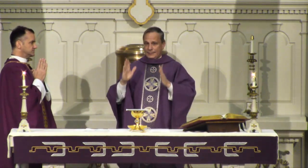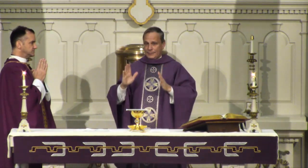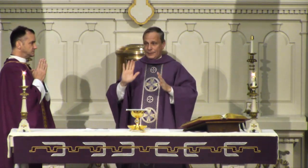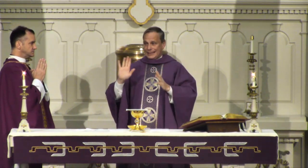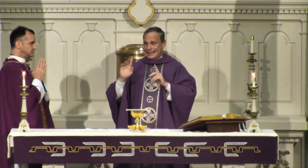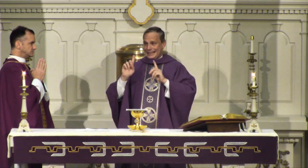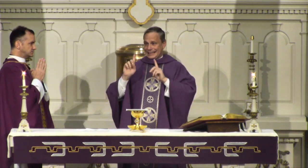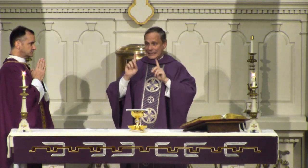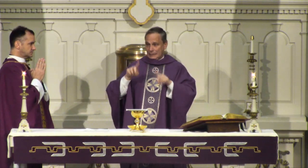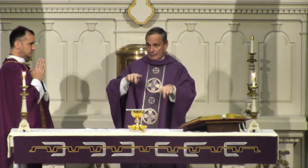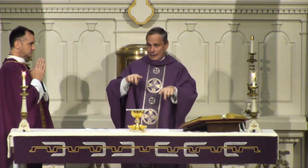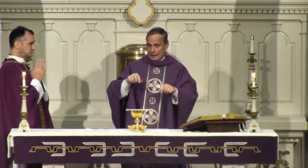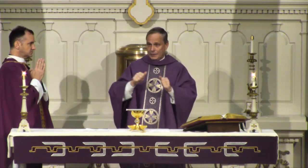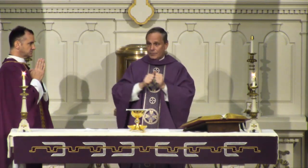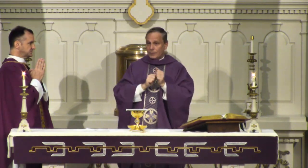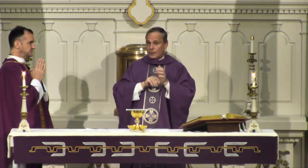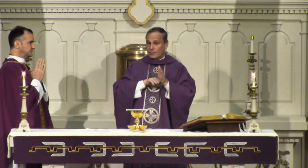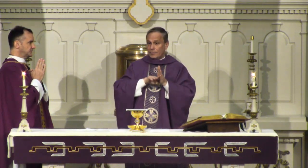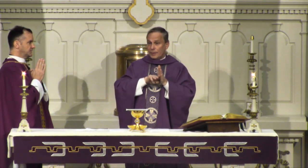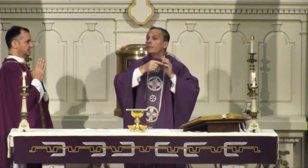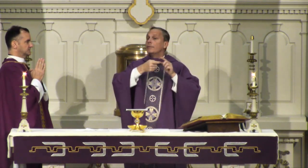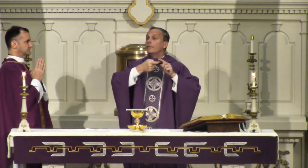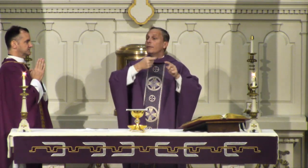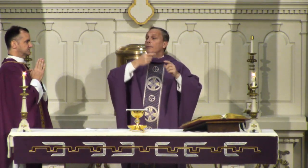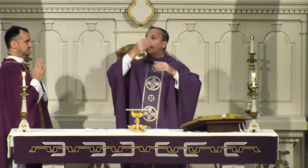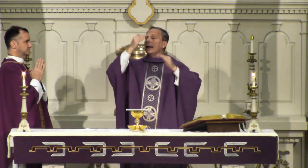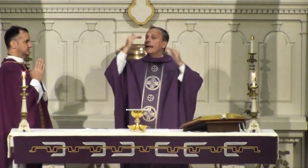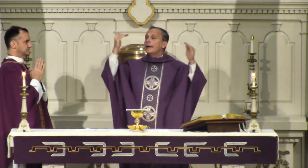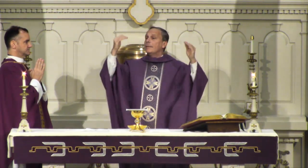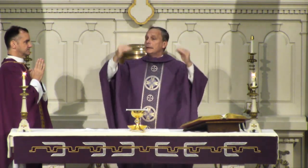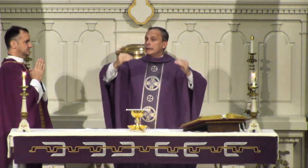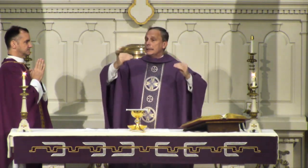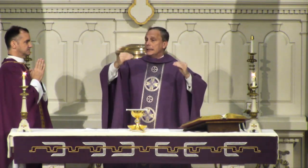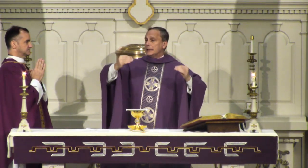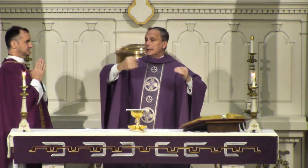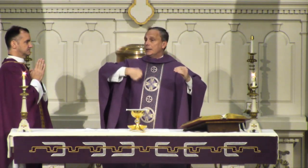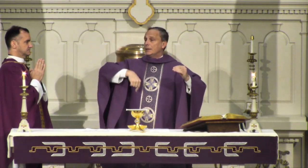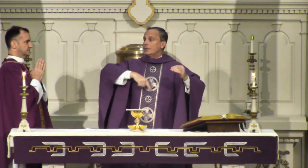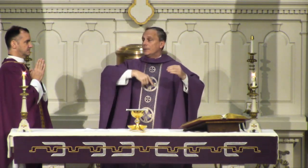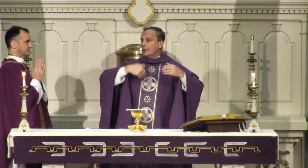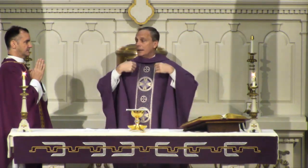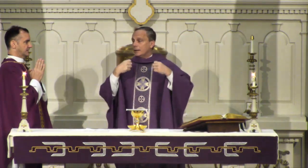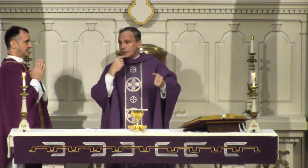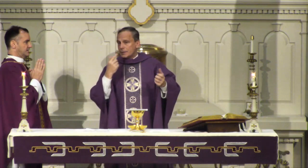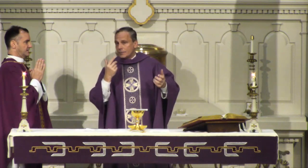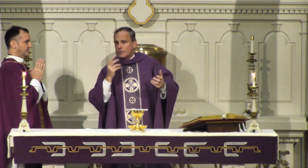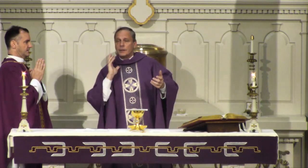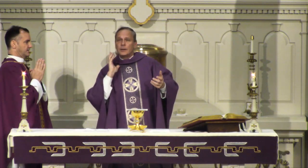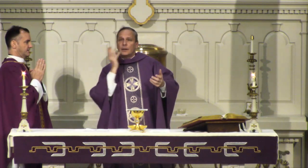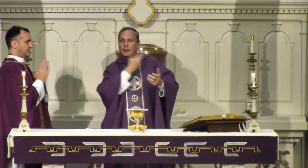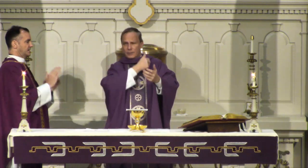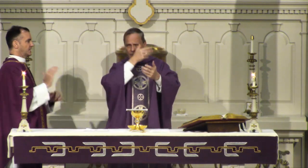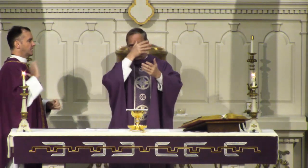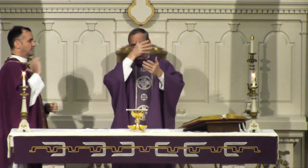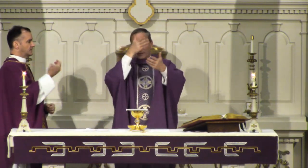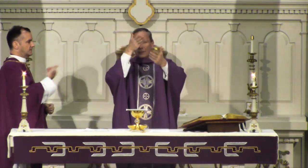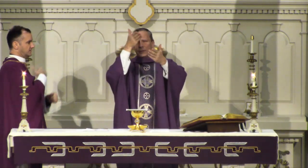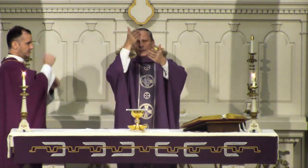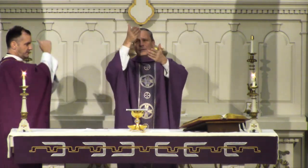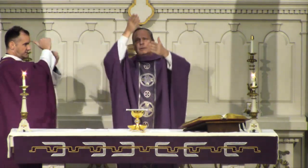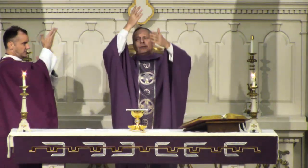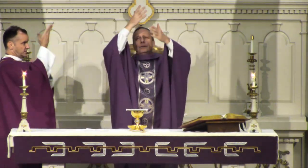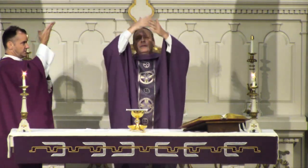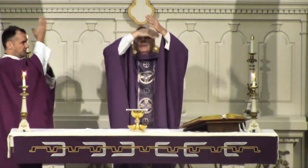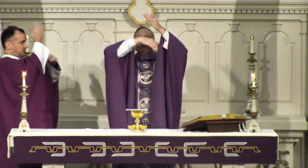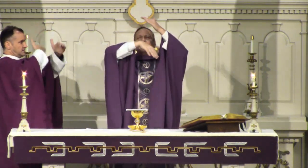At the Savior's command, informed by divine teaching, we dare to say, Our